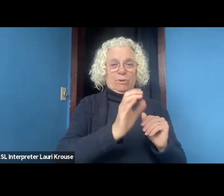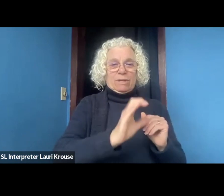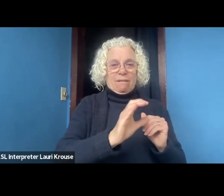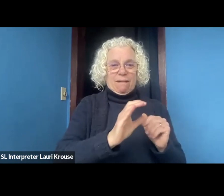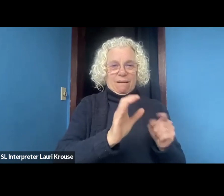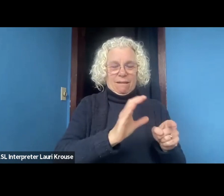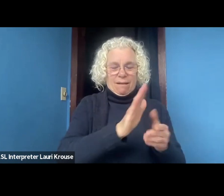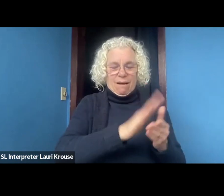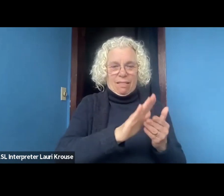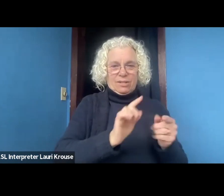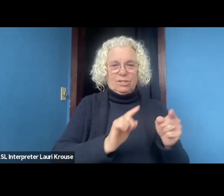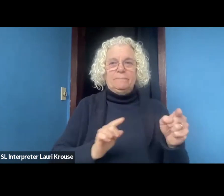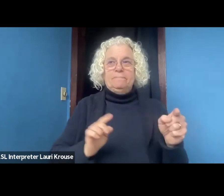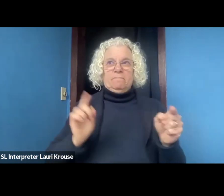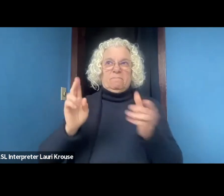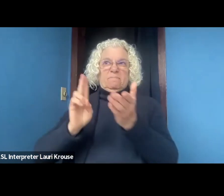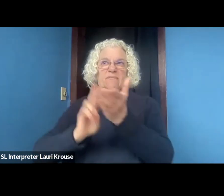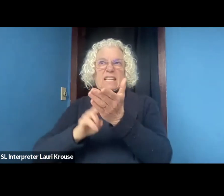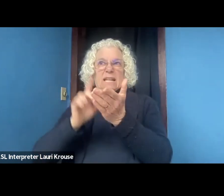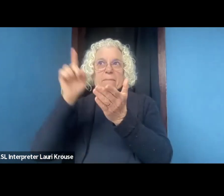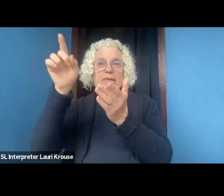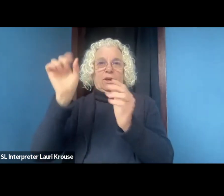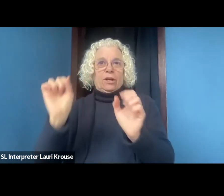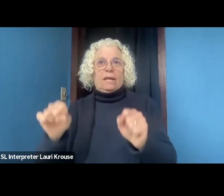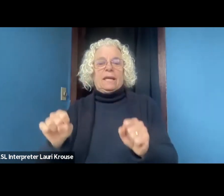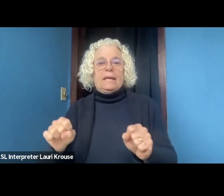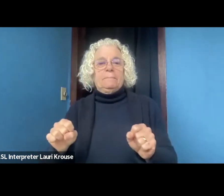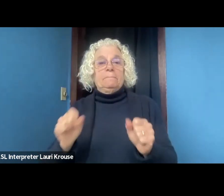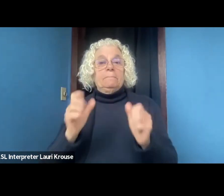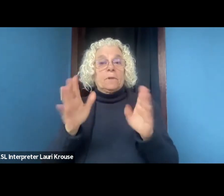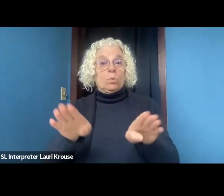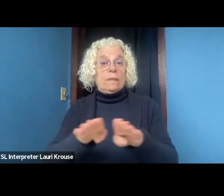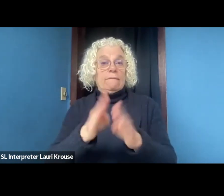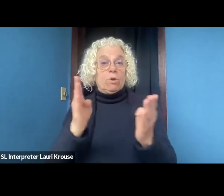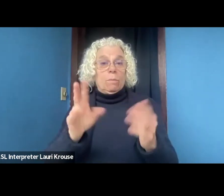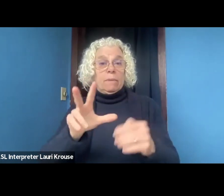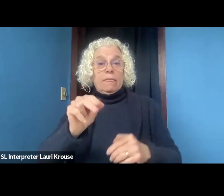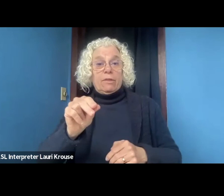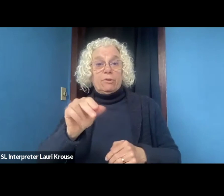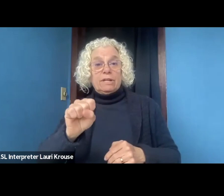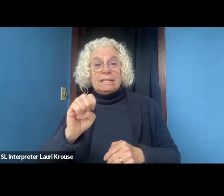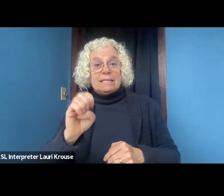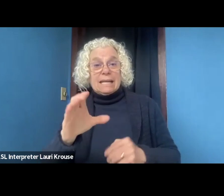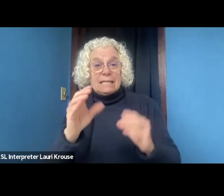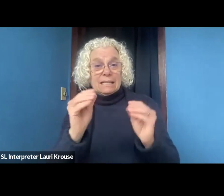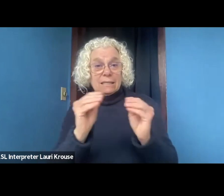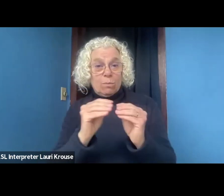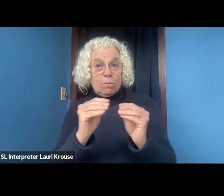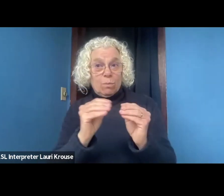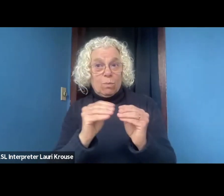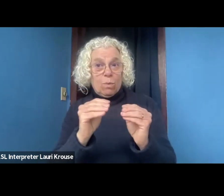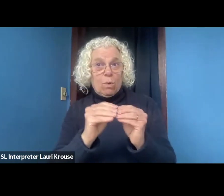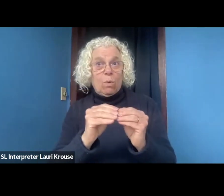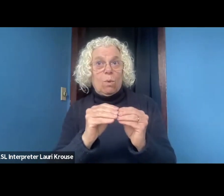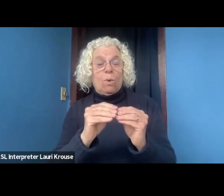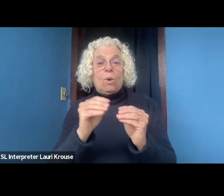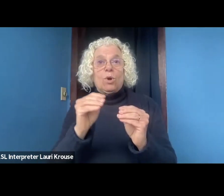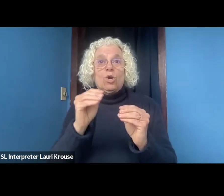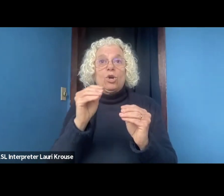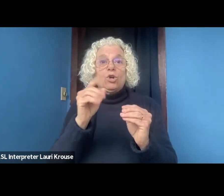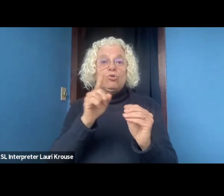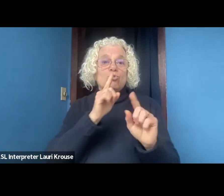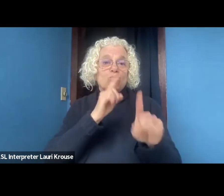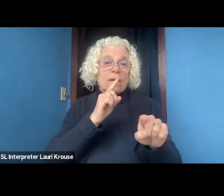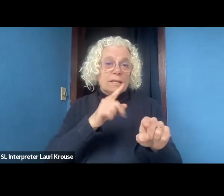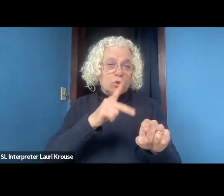you. And I'm just going to leave this call open for another 30 seconds or so to let folks answer